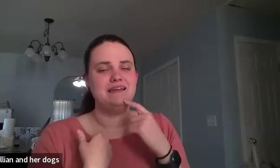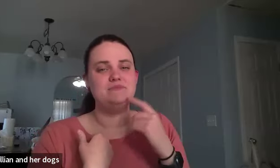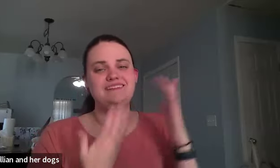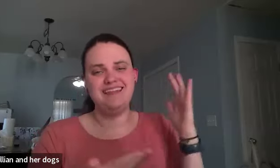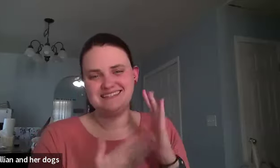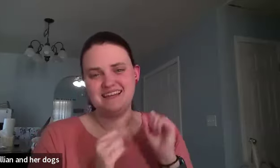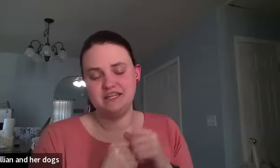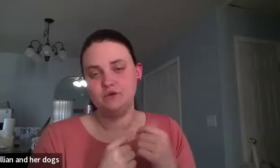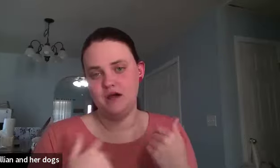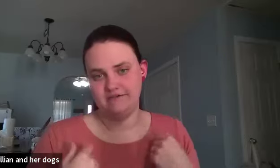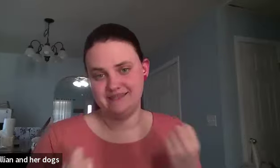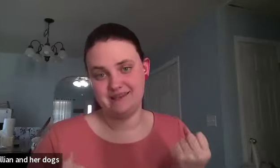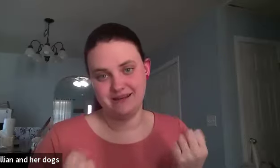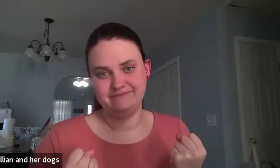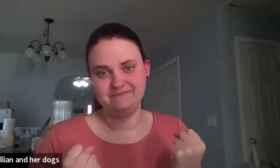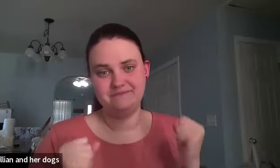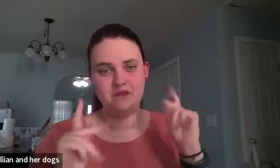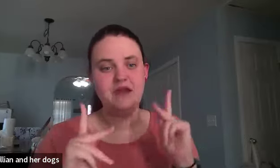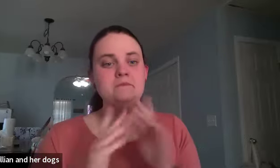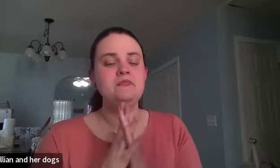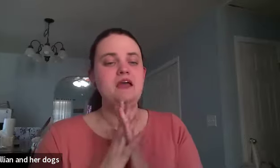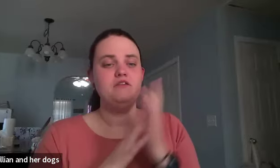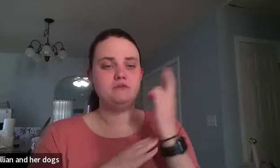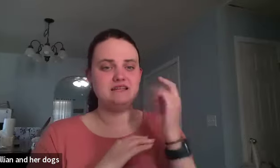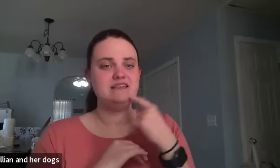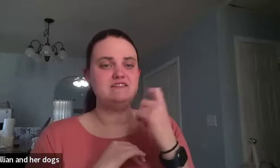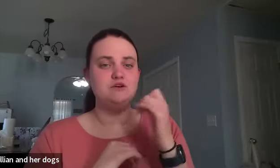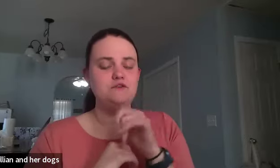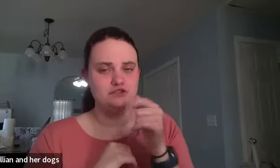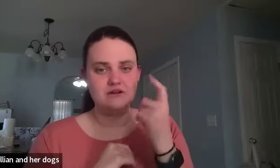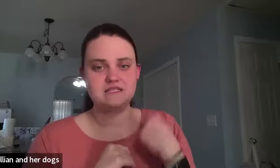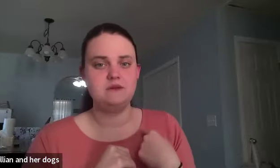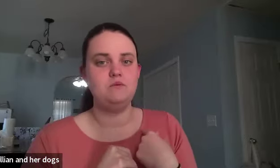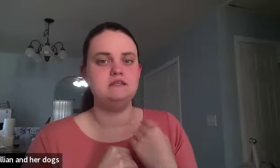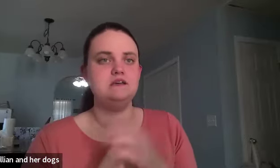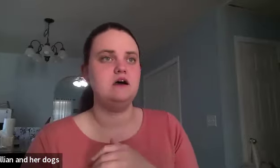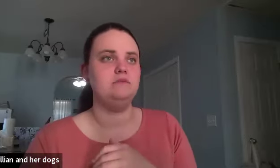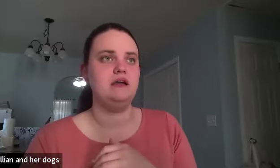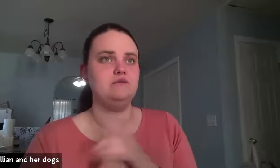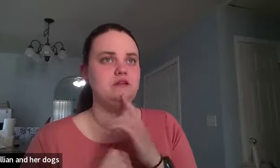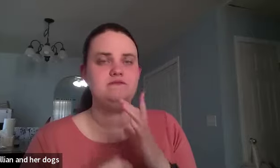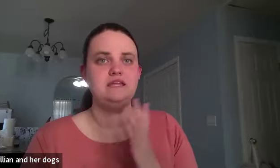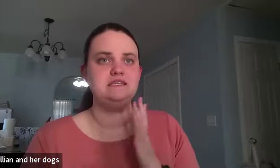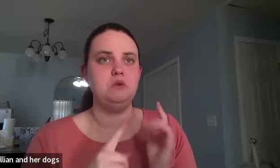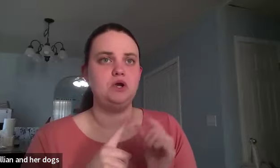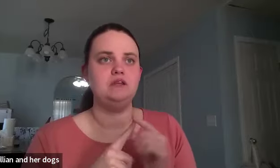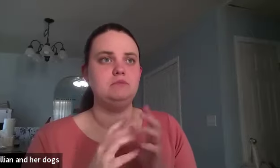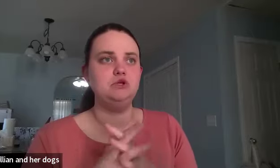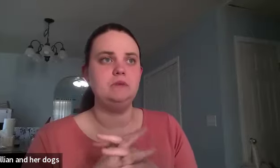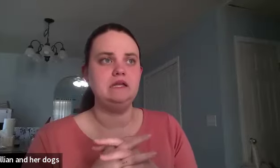say it, but the less likely it will have a sign. Okay. And the reason I say this, so if you start asking me what's like a really fancy bird, like a blue